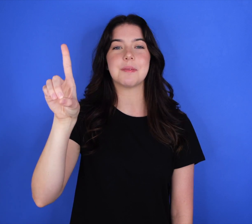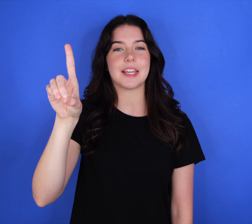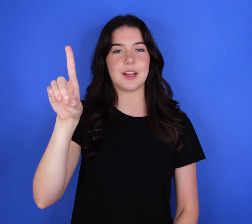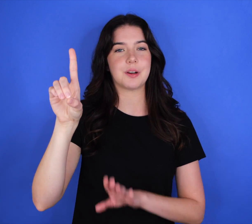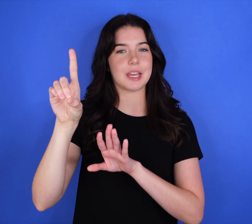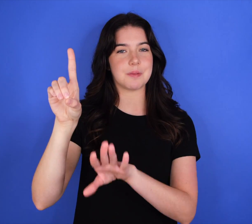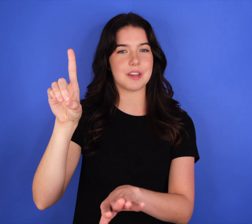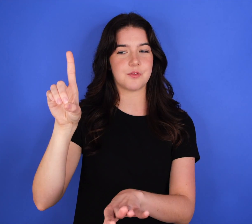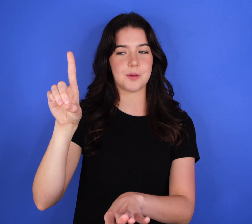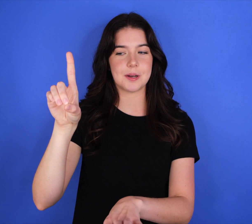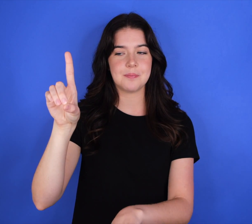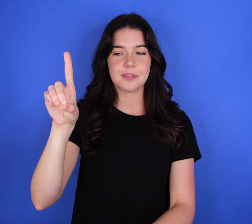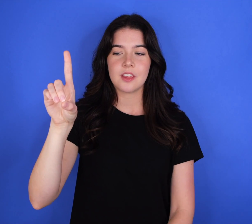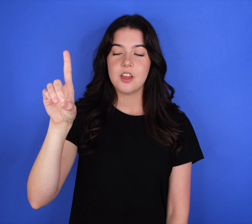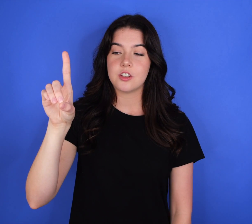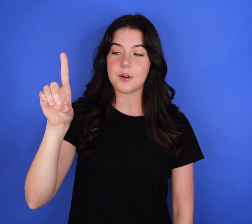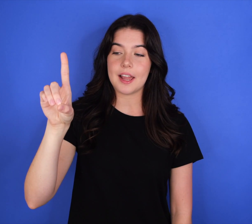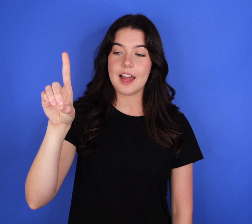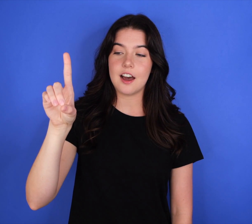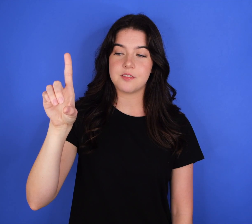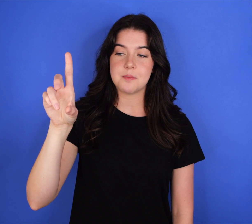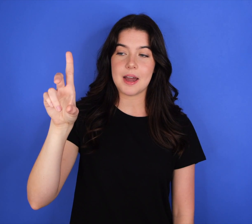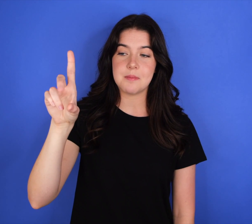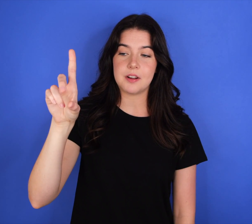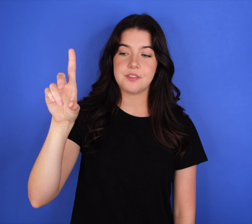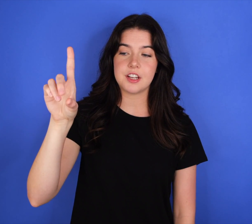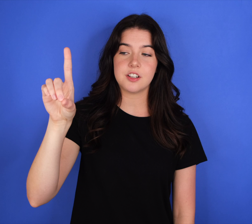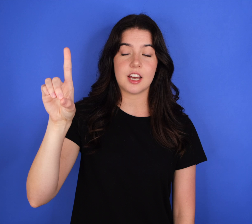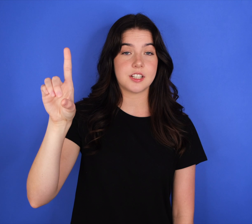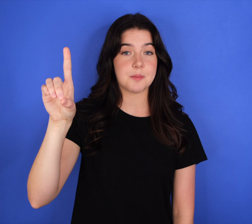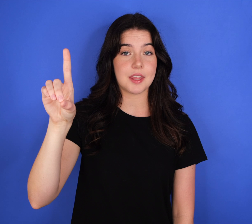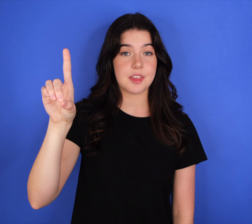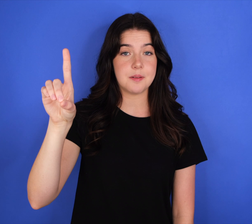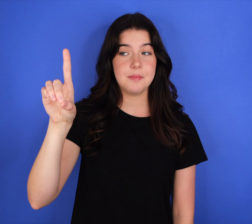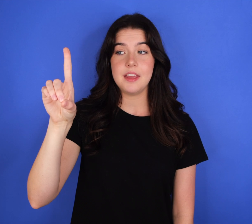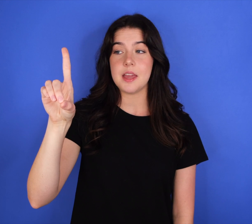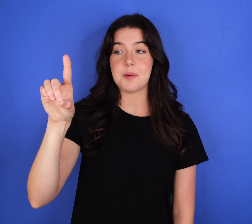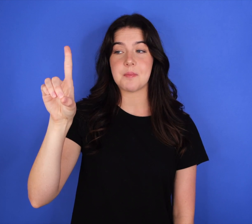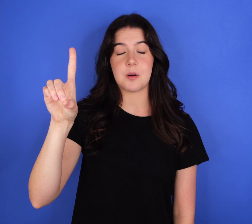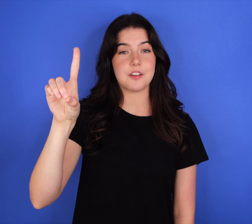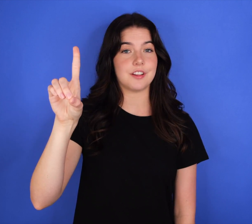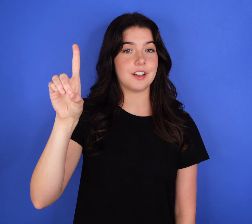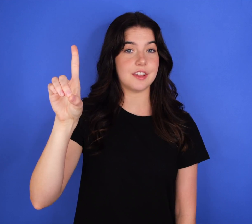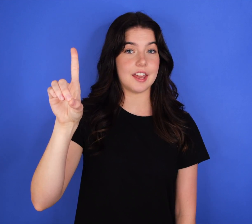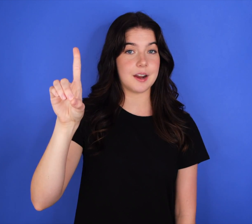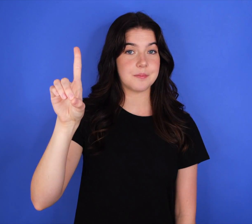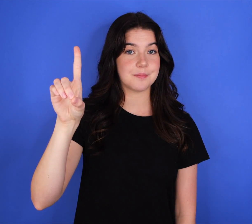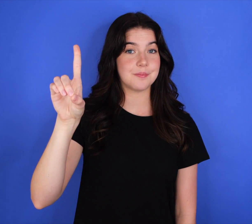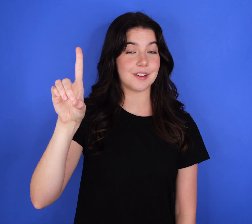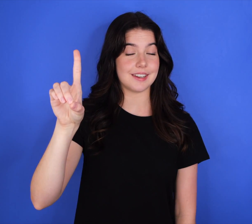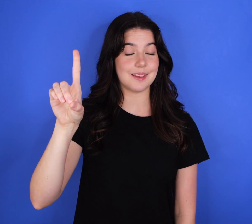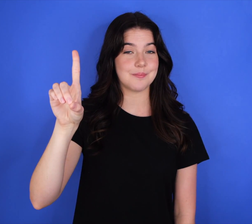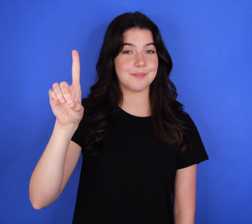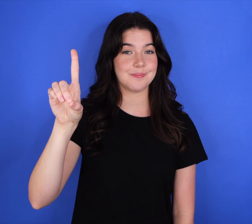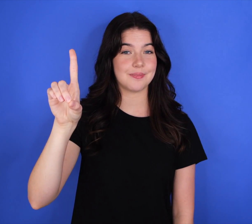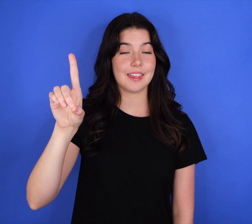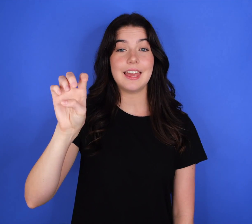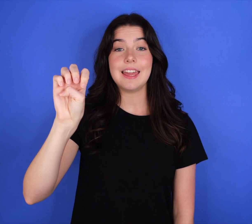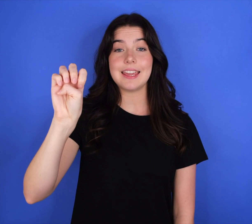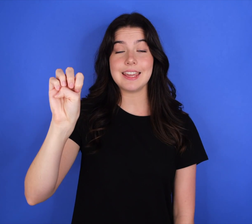again, we're keeping it forward. So I have my middle finger touching my thumb and my pointer finger in the air for D.